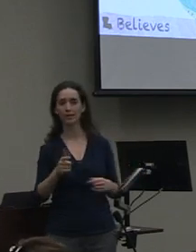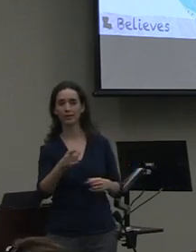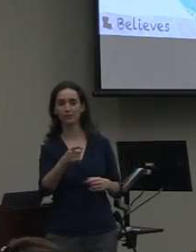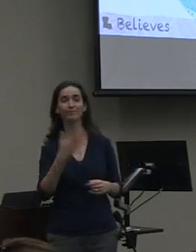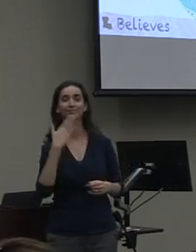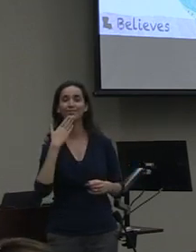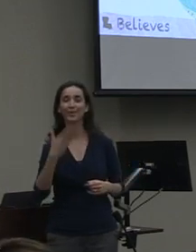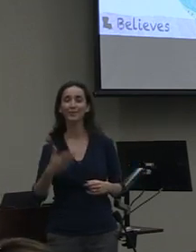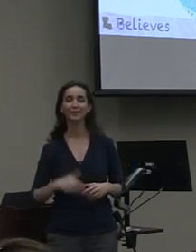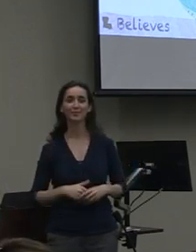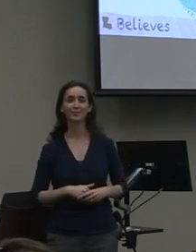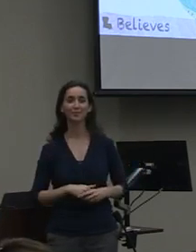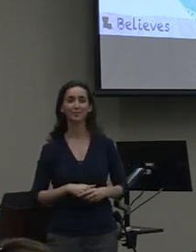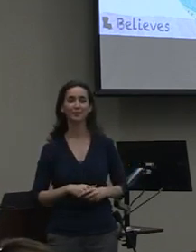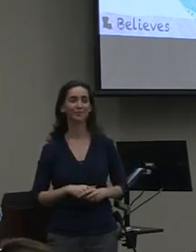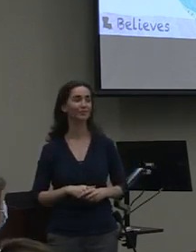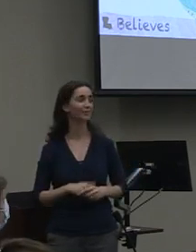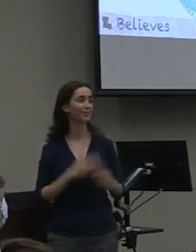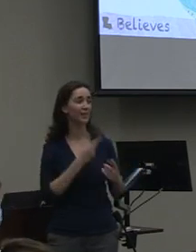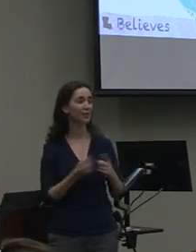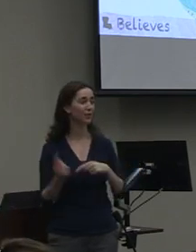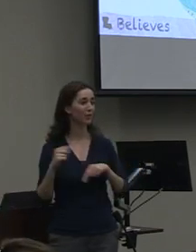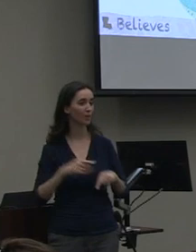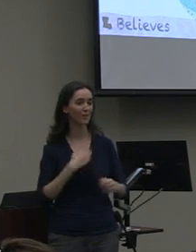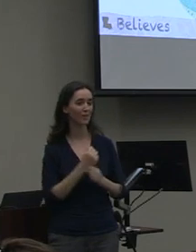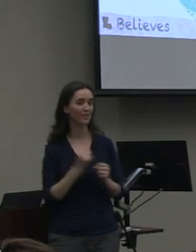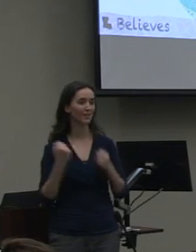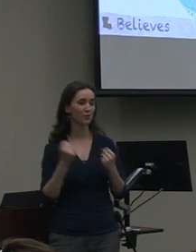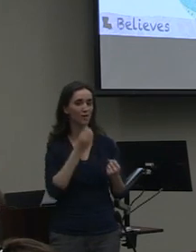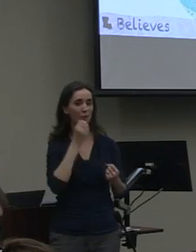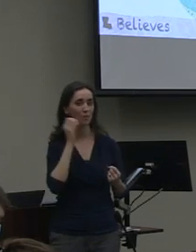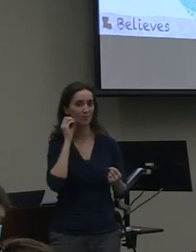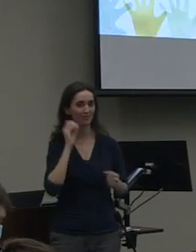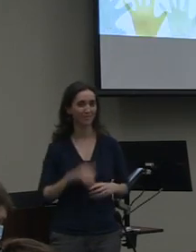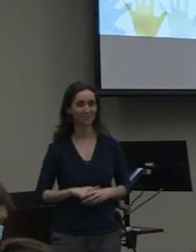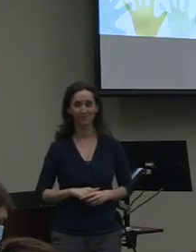second. Thank you. Thank y'all for coming. Have a safe drive home.